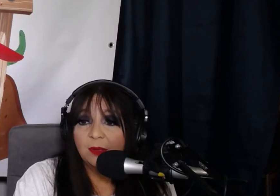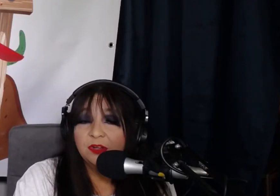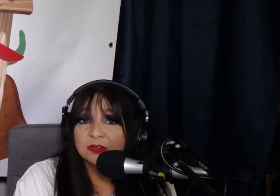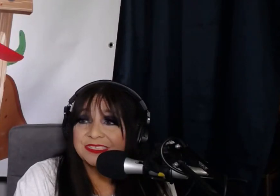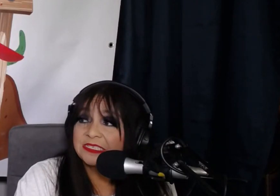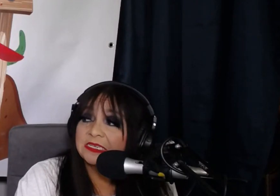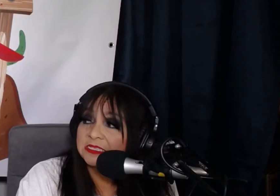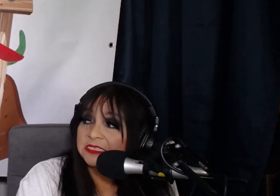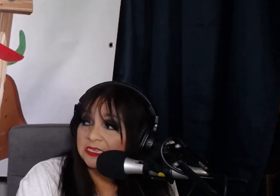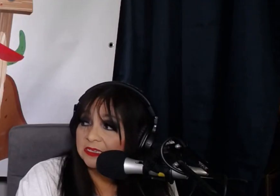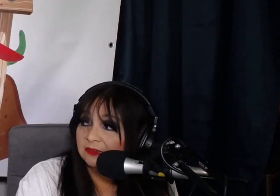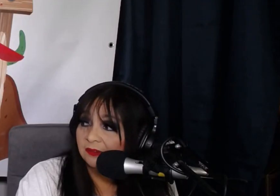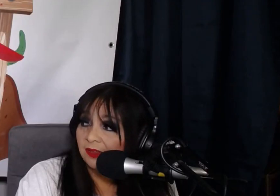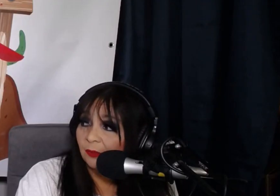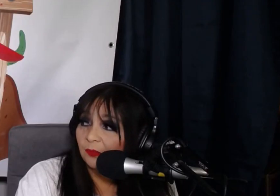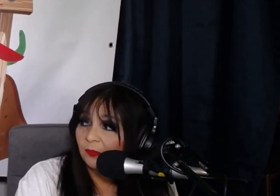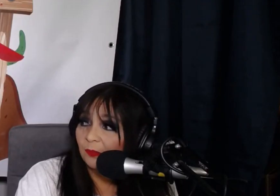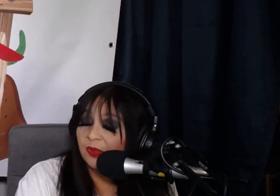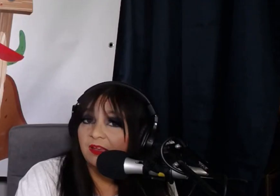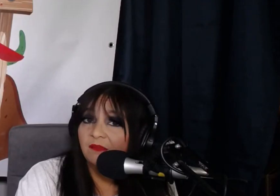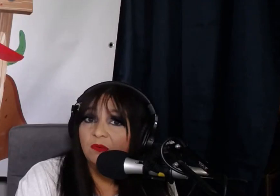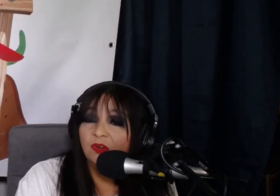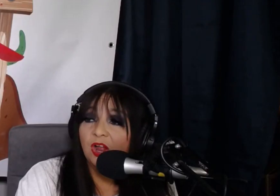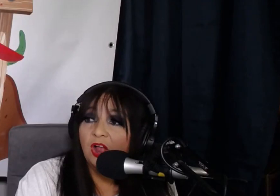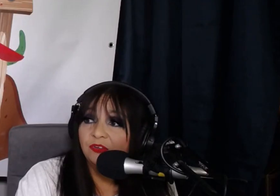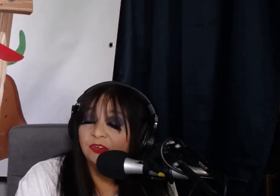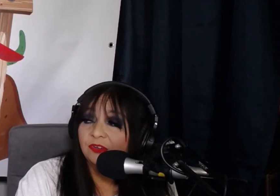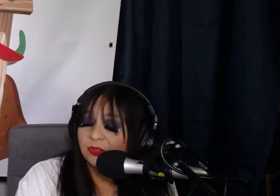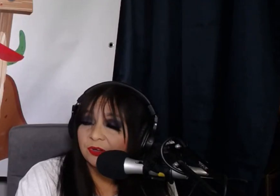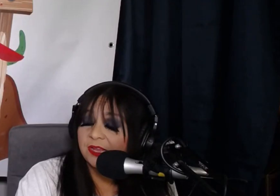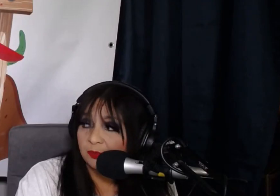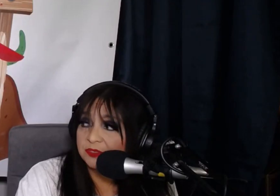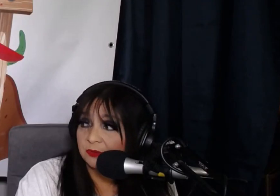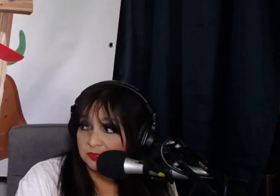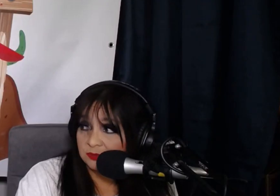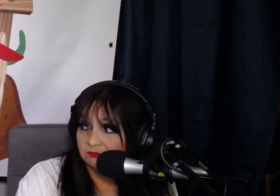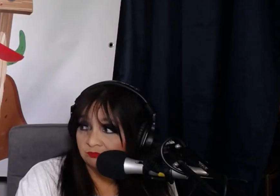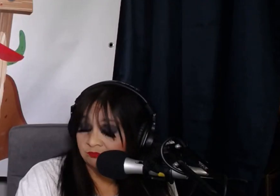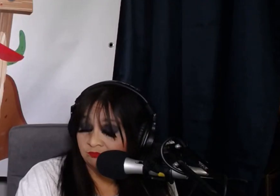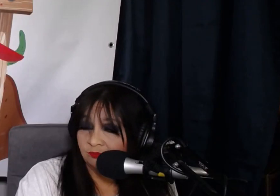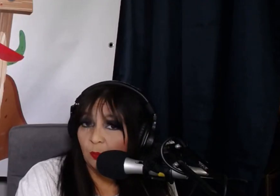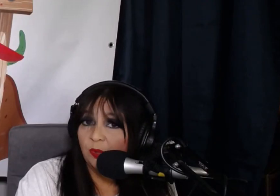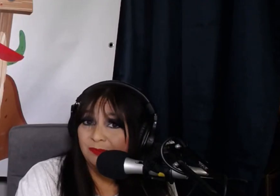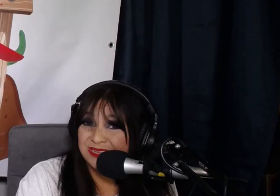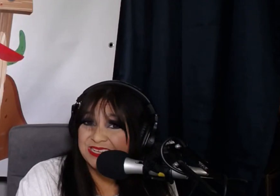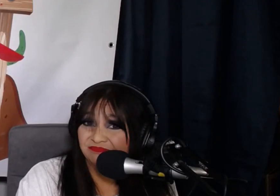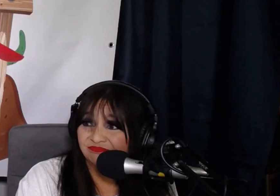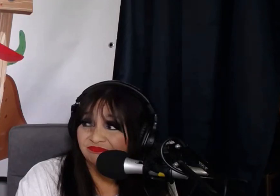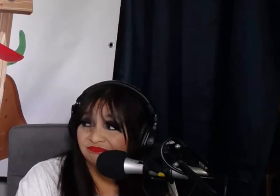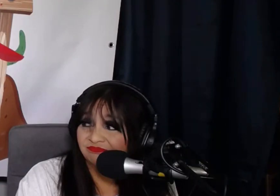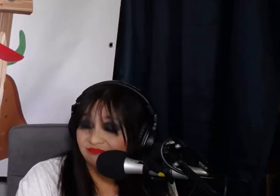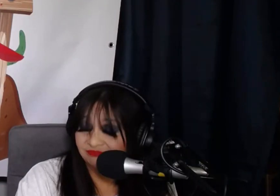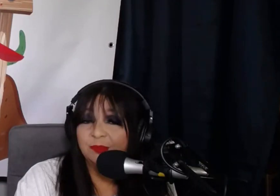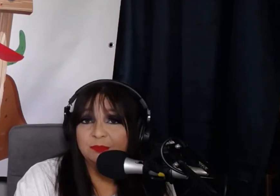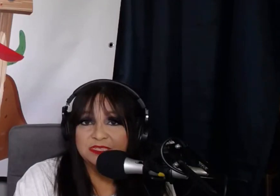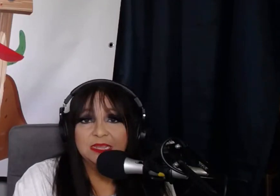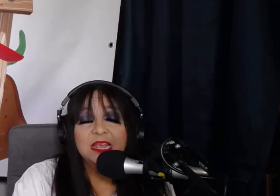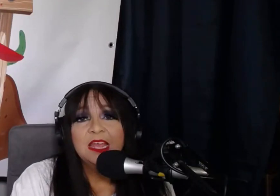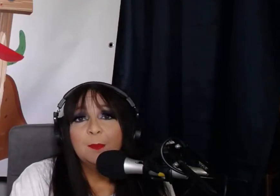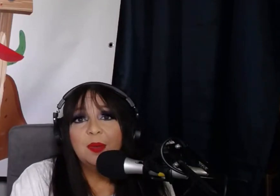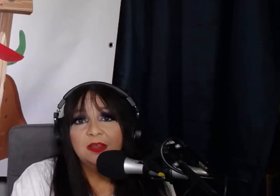We are now in our 6th season. Unbelievable. We have over 130 episodes. That's a lot. We've been busy. We've been